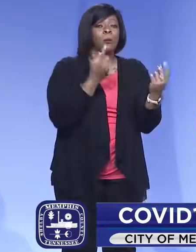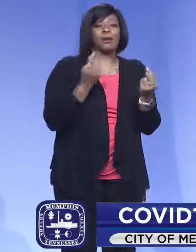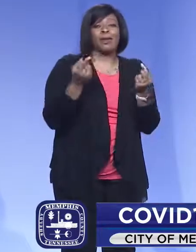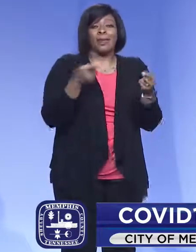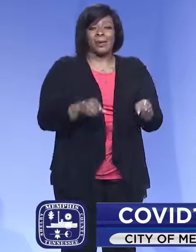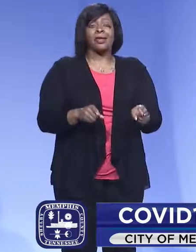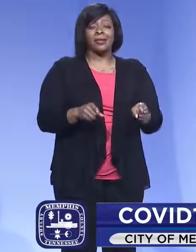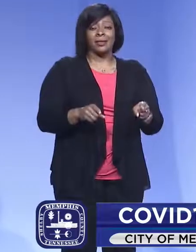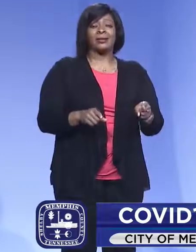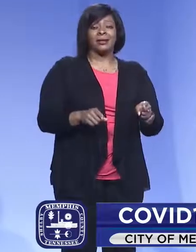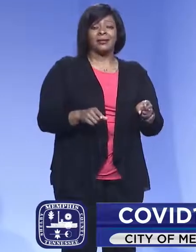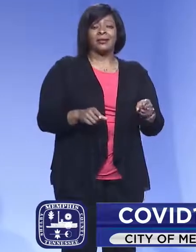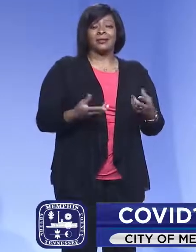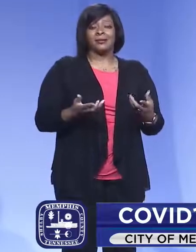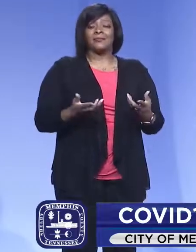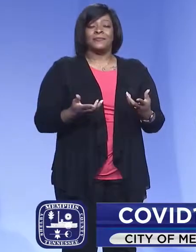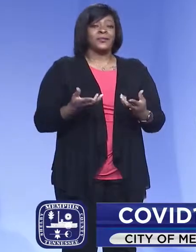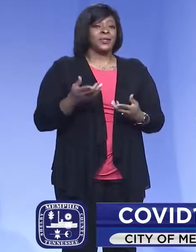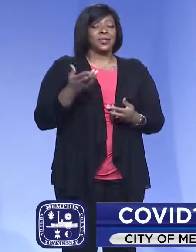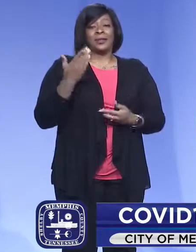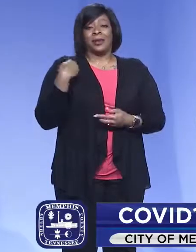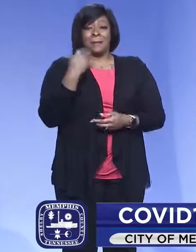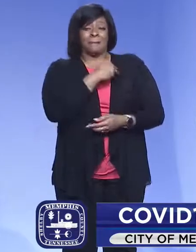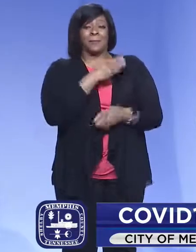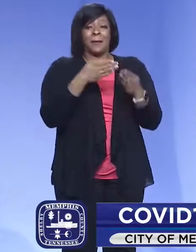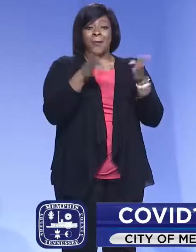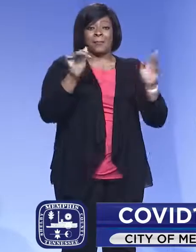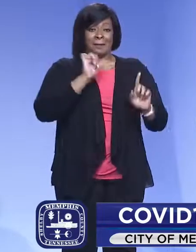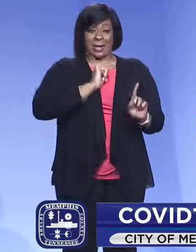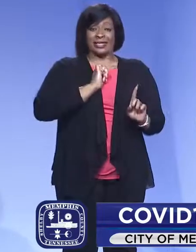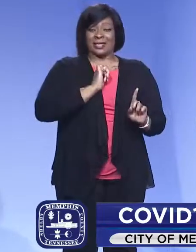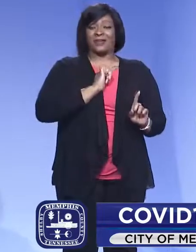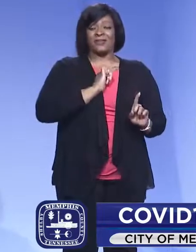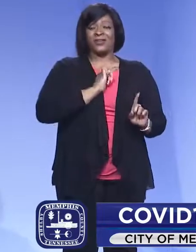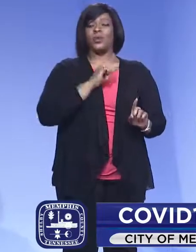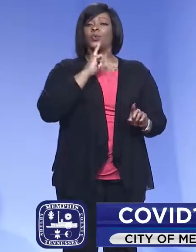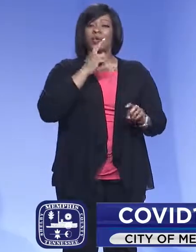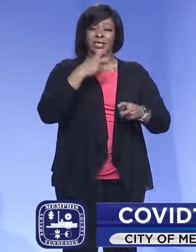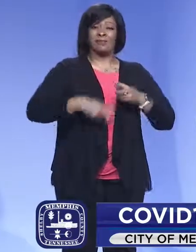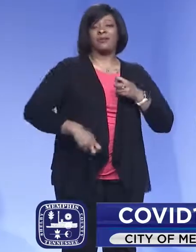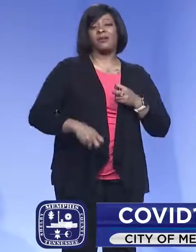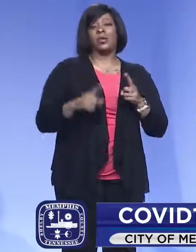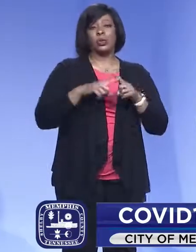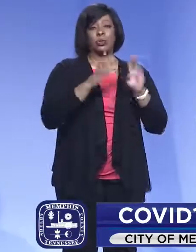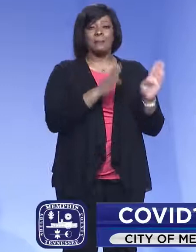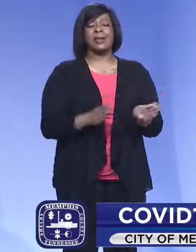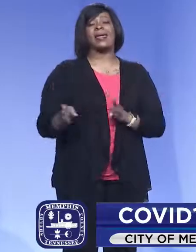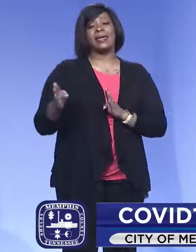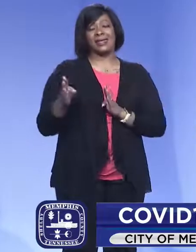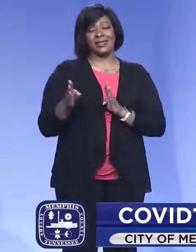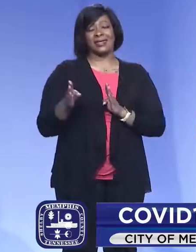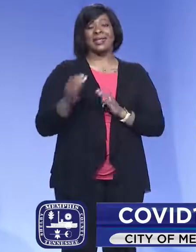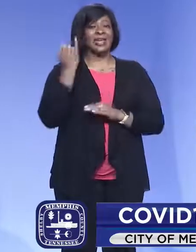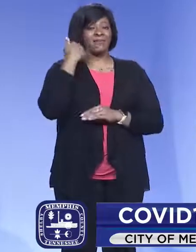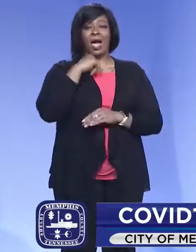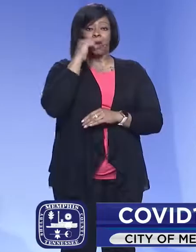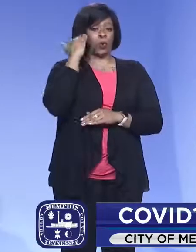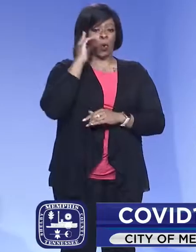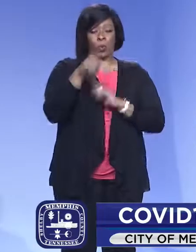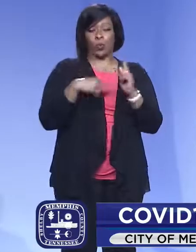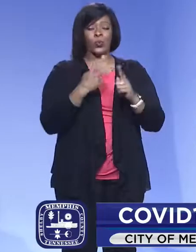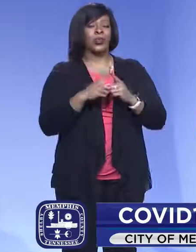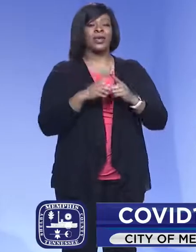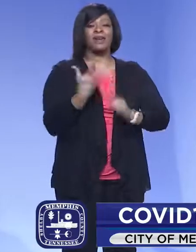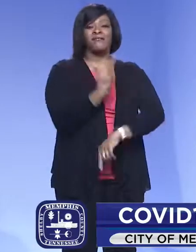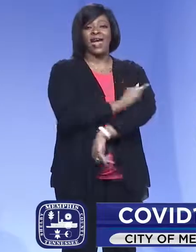As a member of the public myself, it's very difficult to plan if I don't know when there's going to